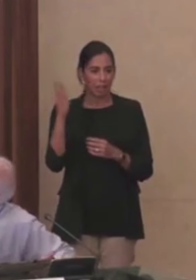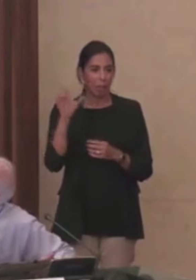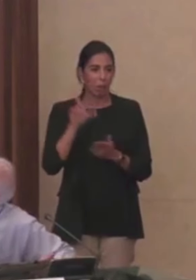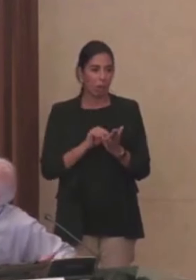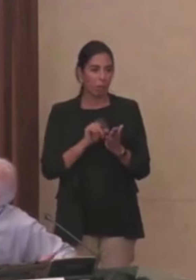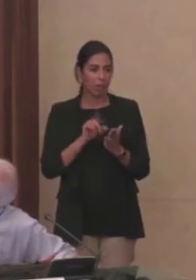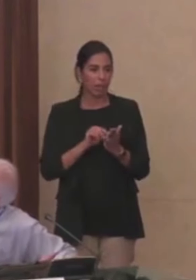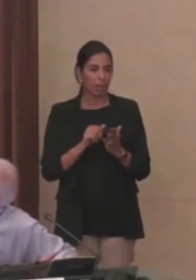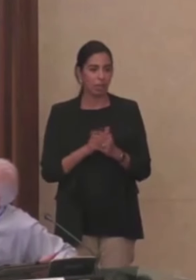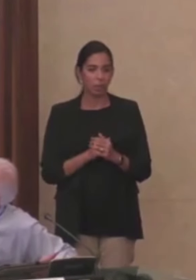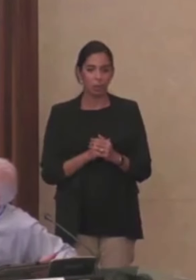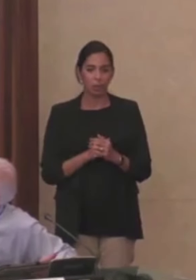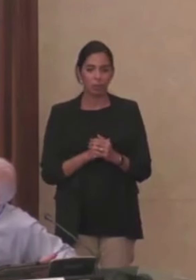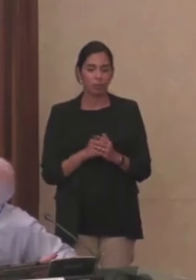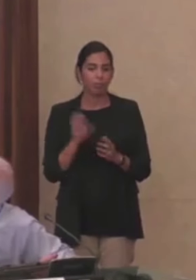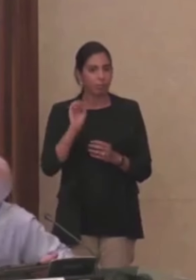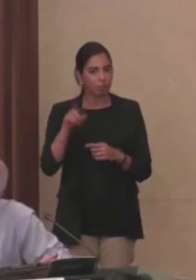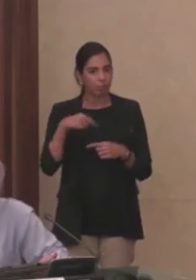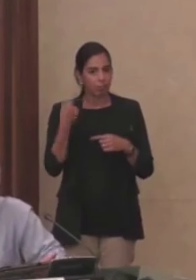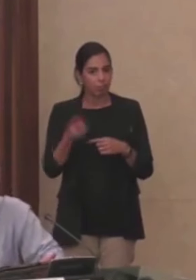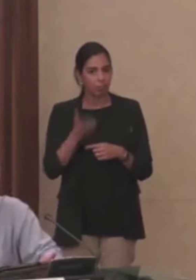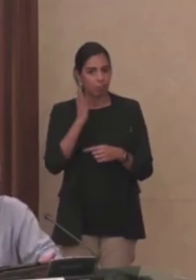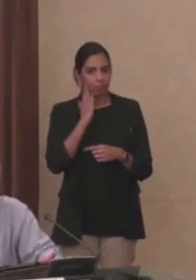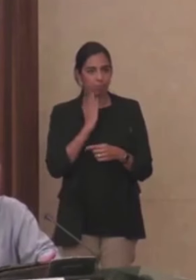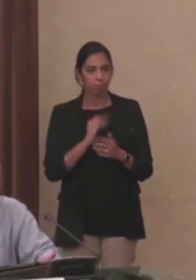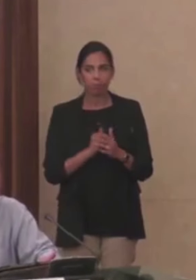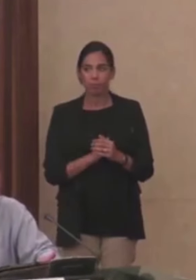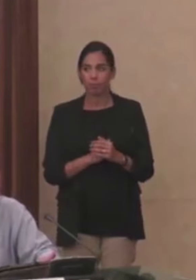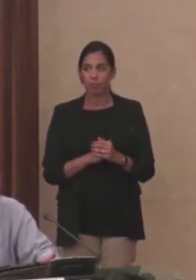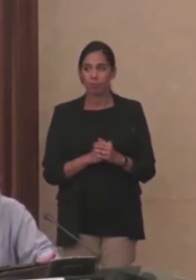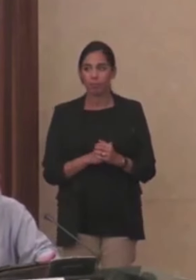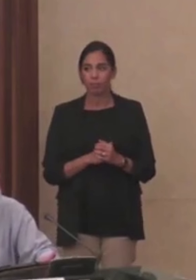app. Next slide, please.